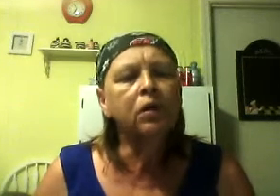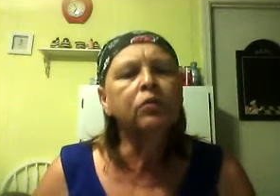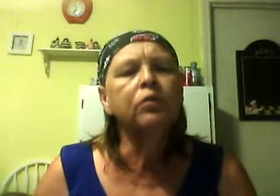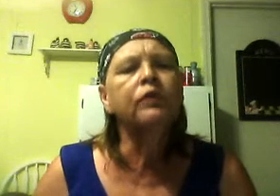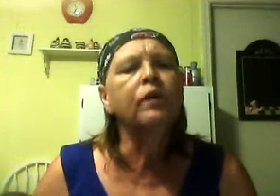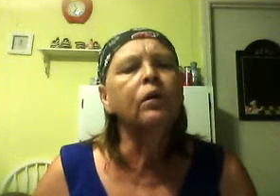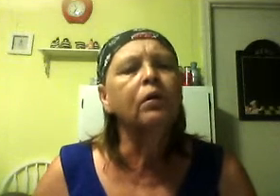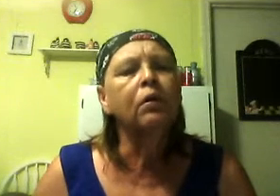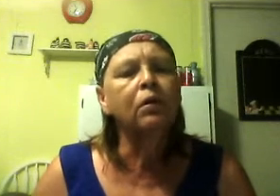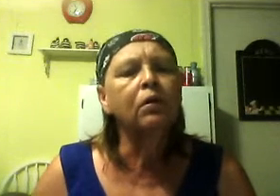it too